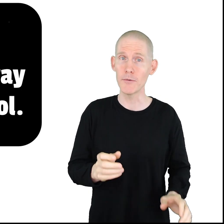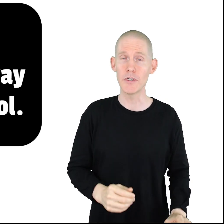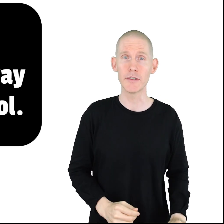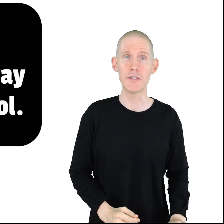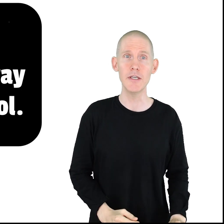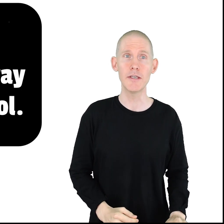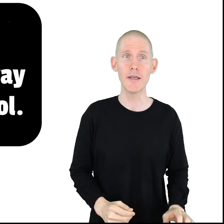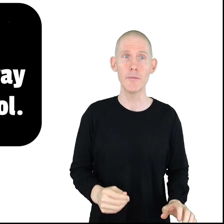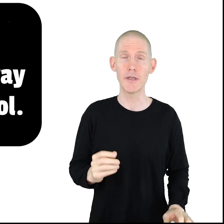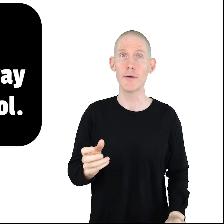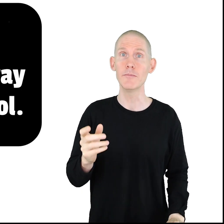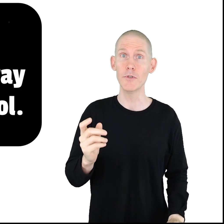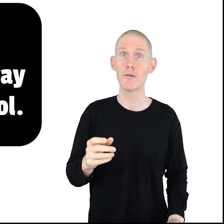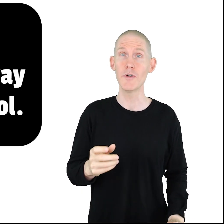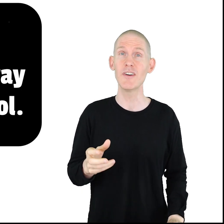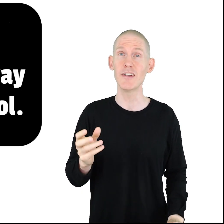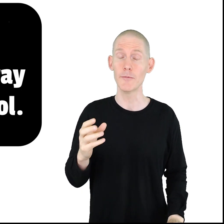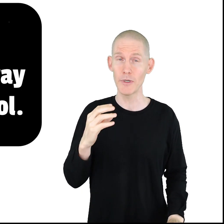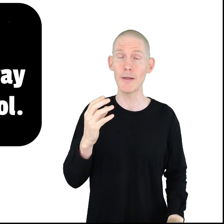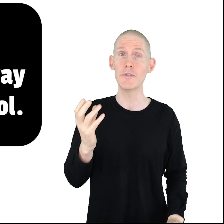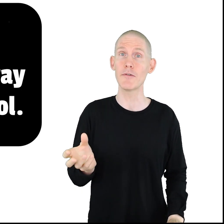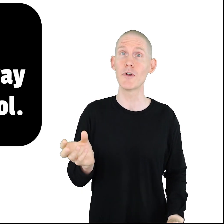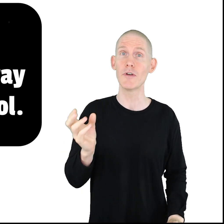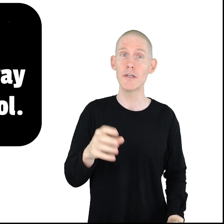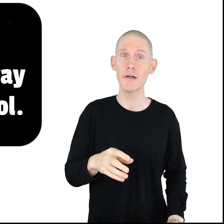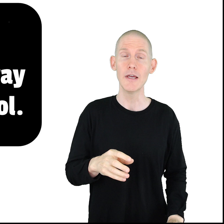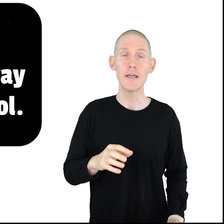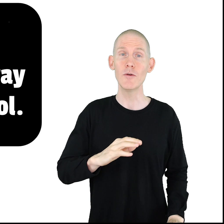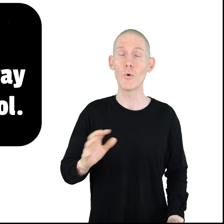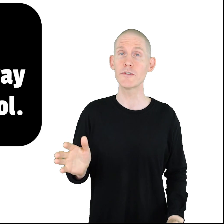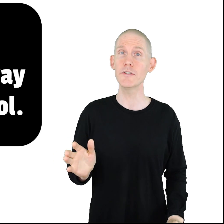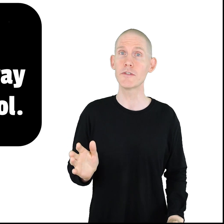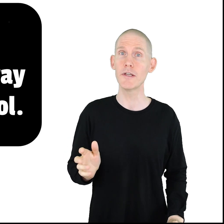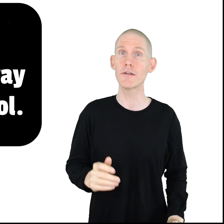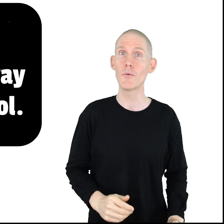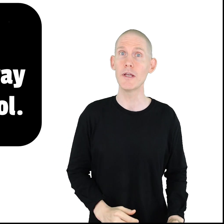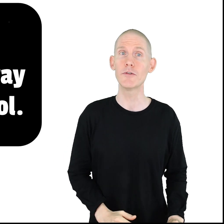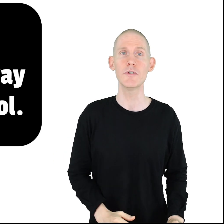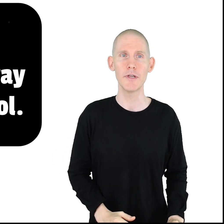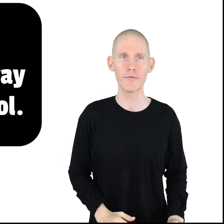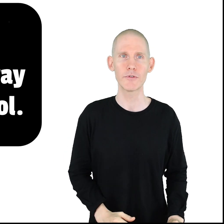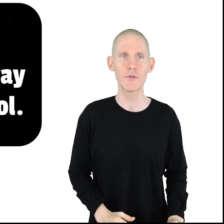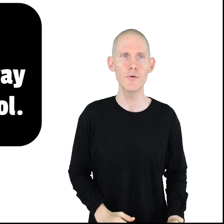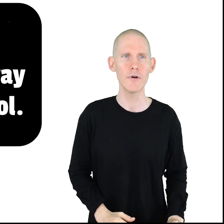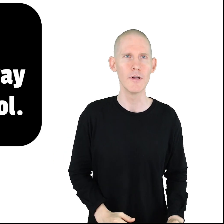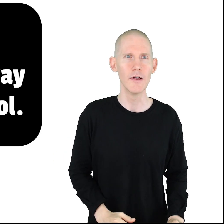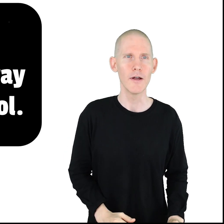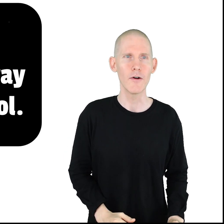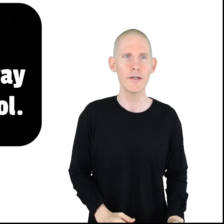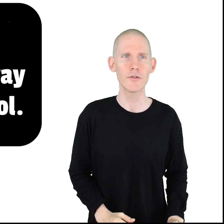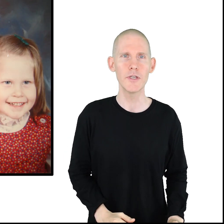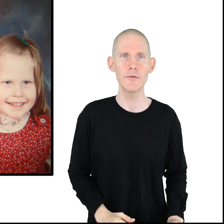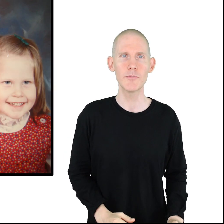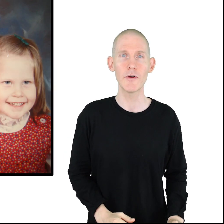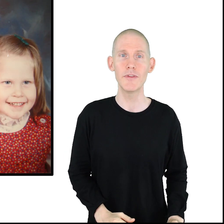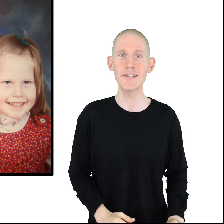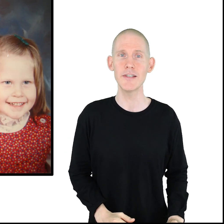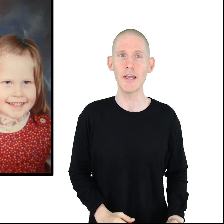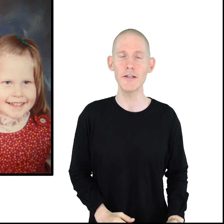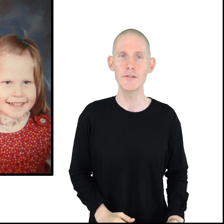because he became young, very, became deaf very young, he wasn't sent away to a deaf school. All right. So he was about this age,